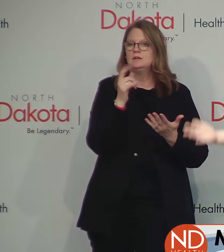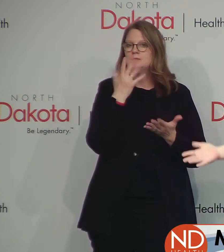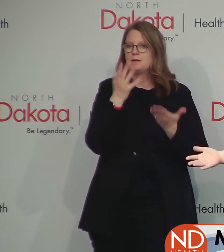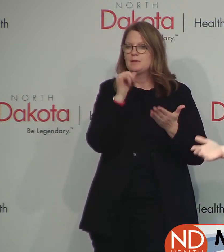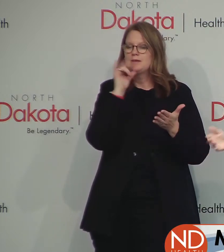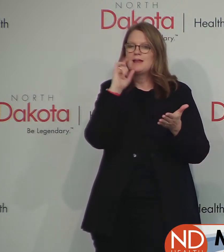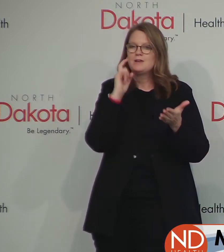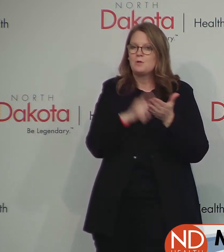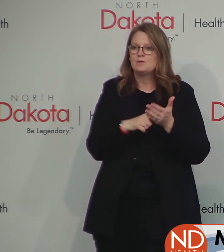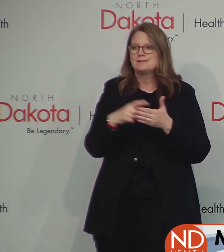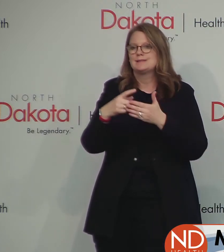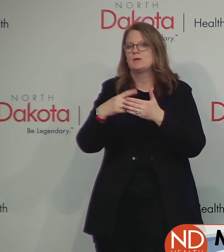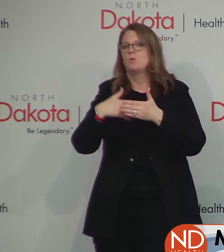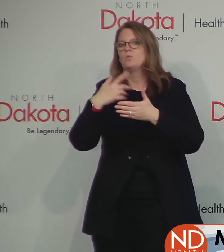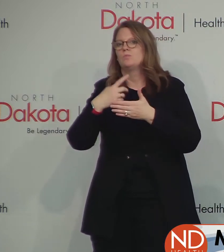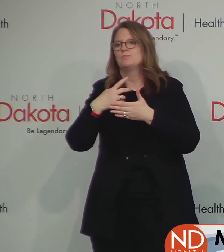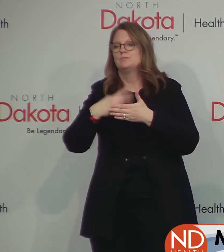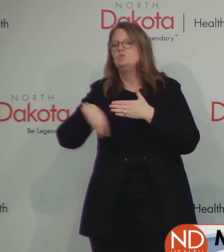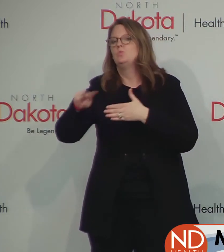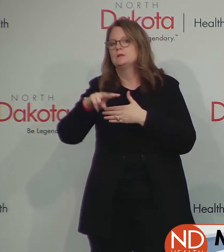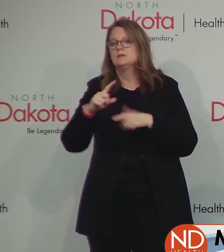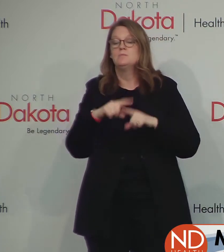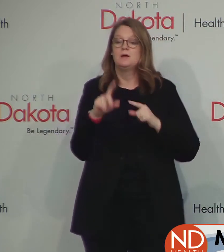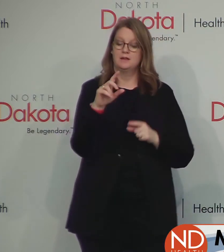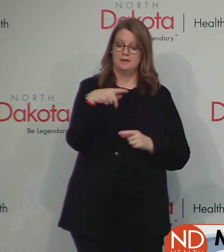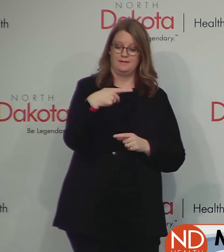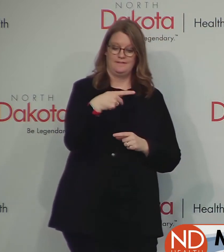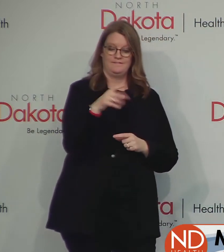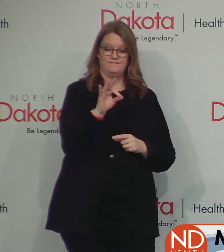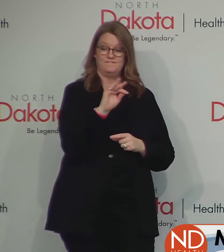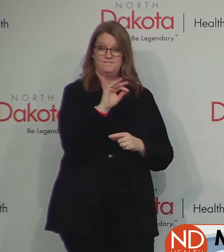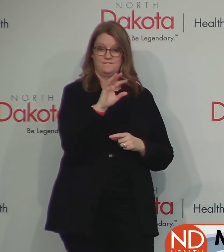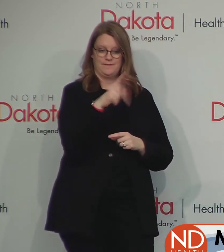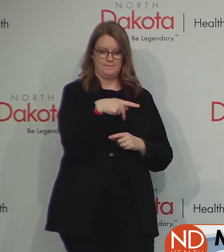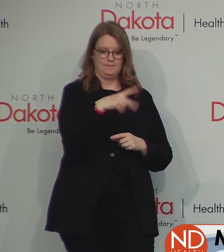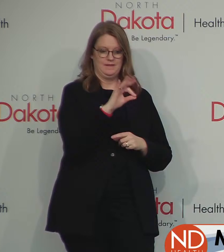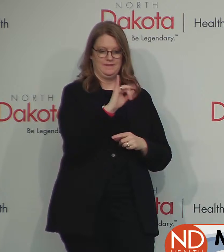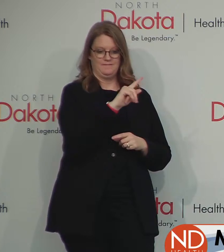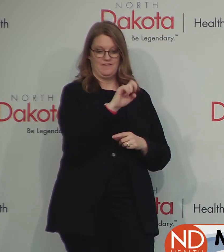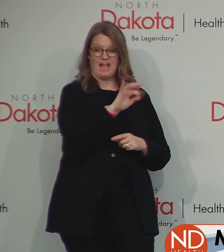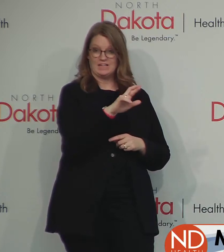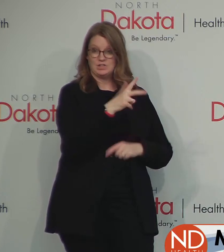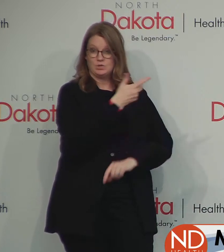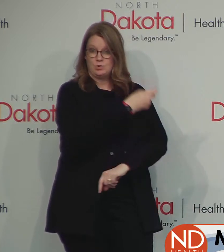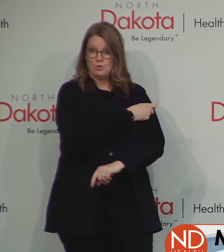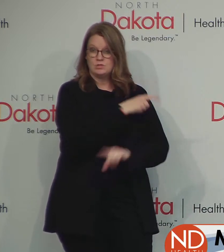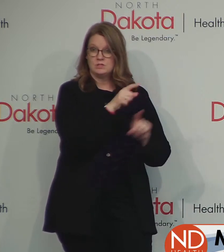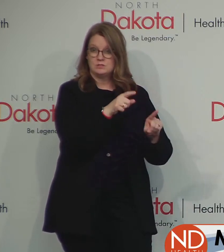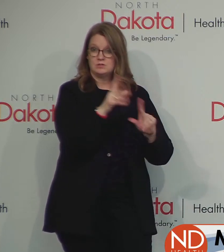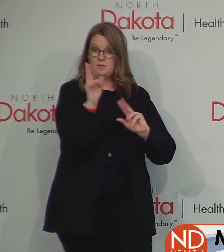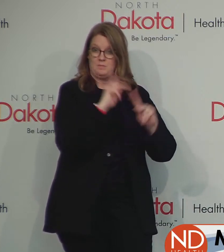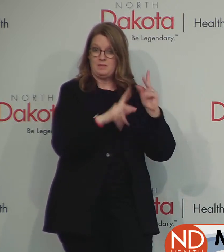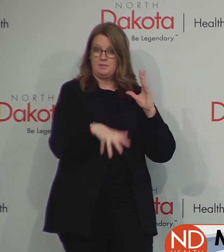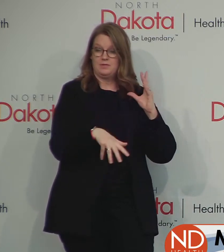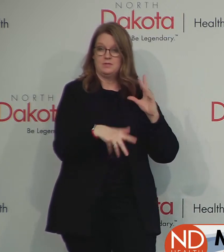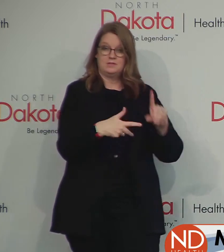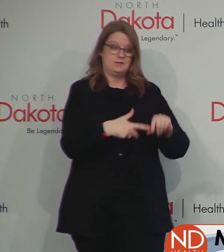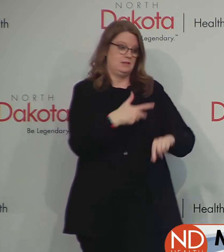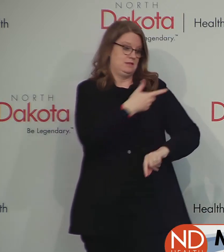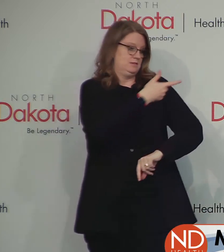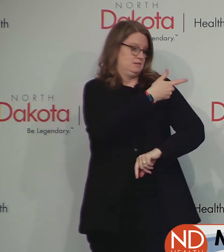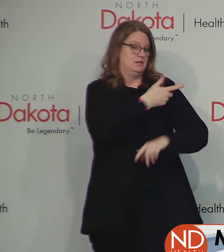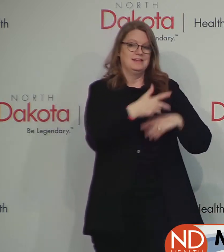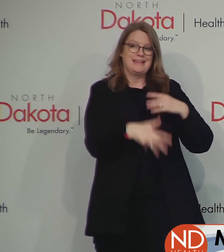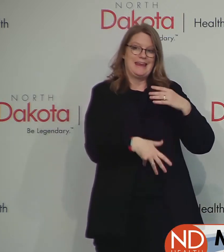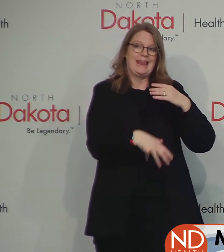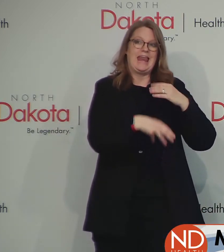week when we receive the doses. But Pfizer doses, you may have heard of people getting extra doses out of the 5-dose